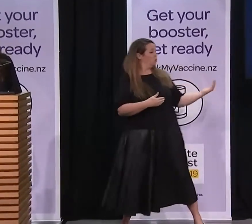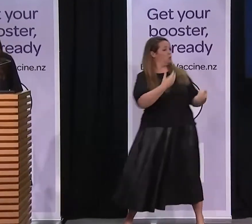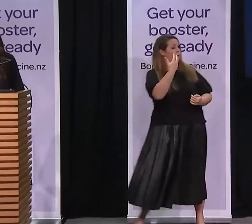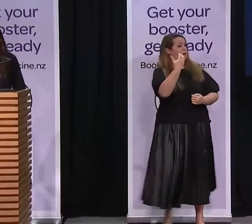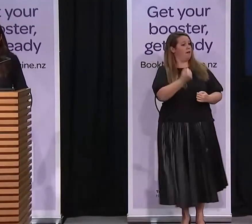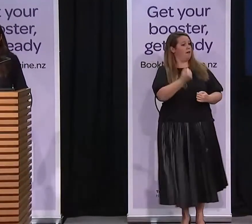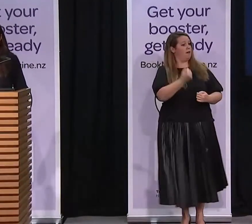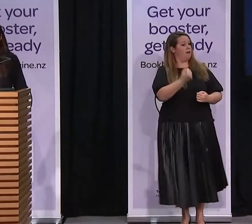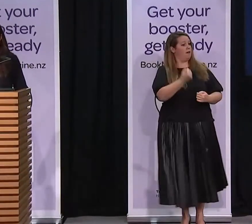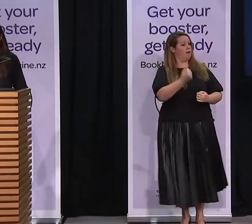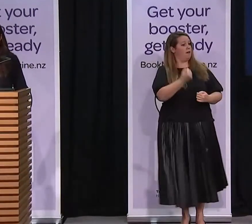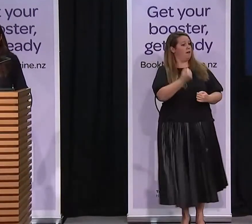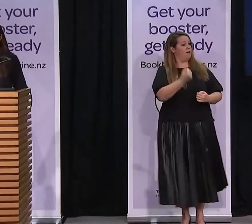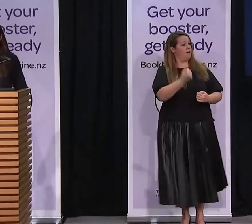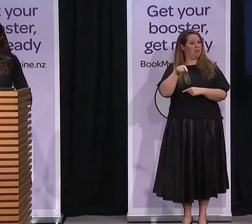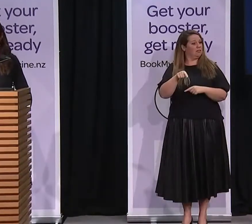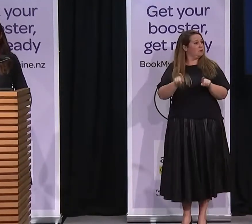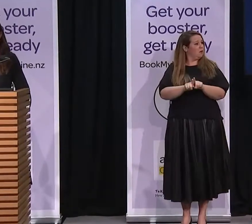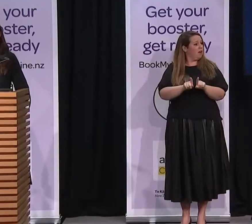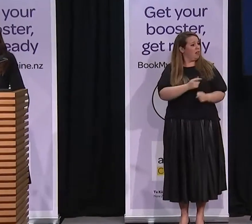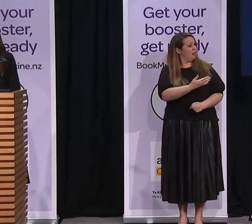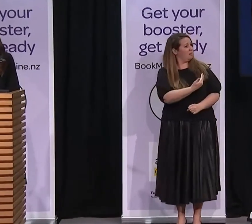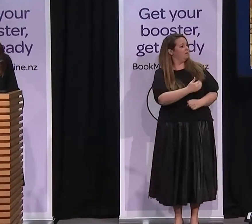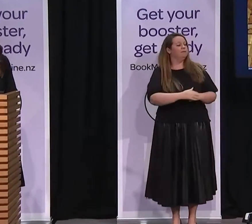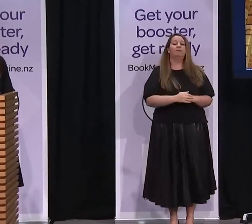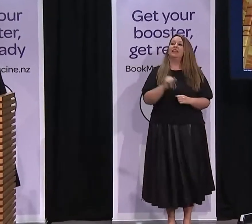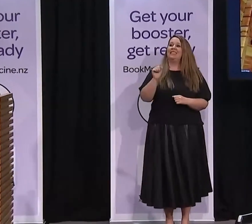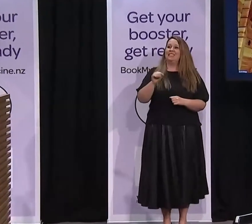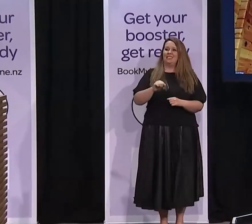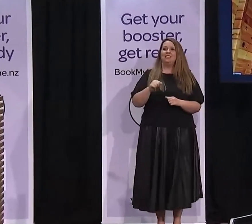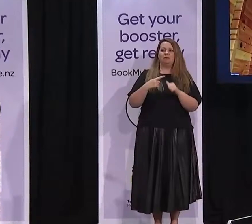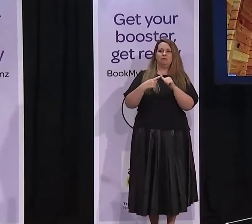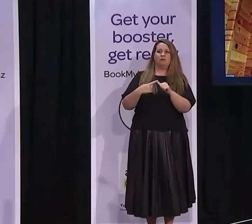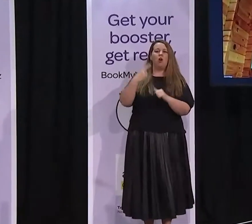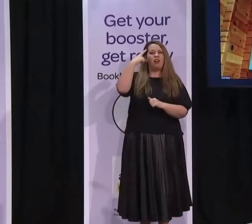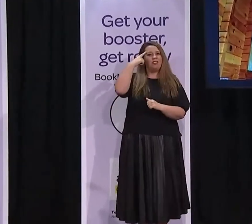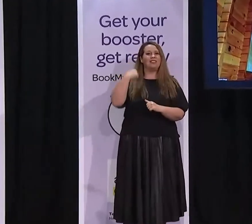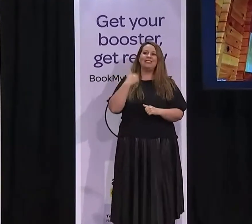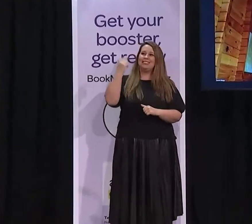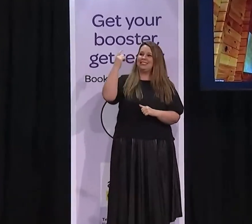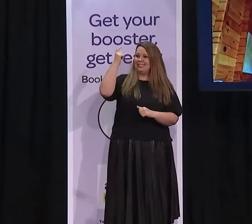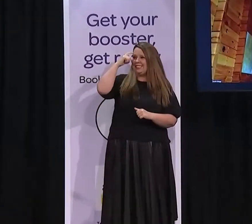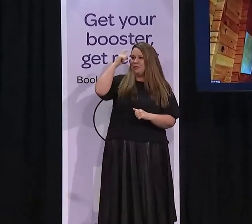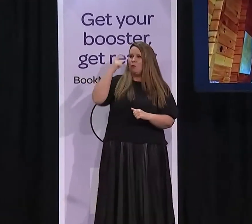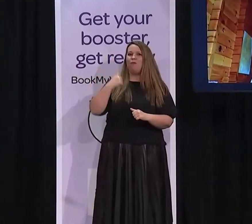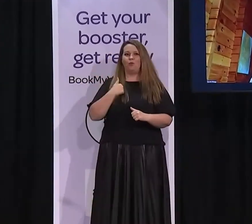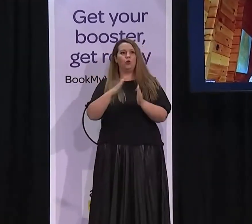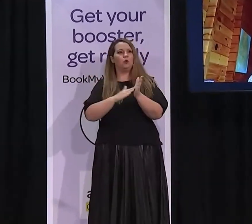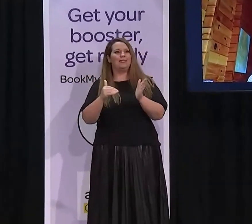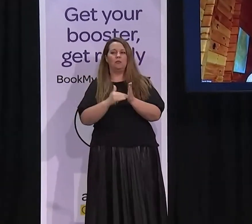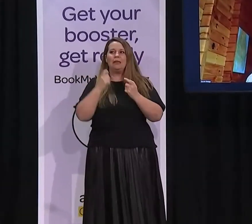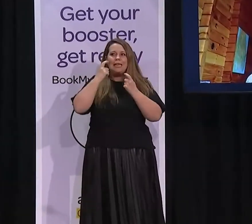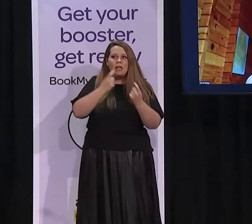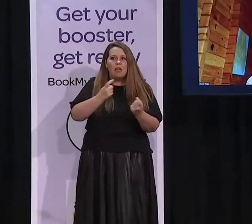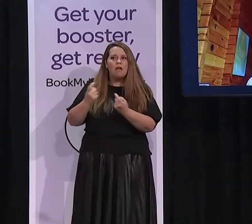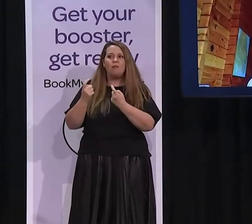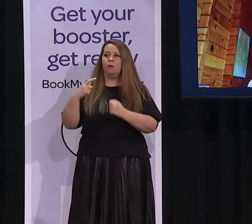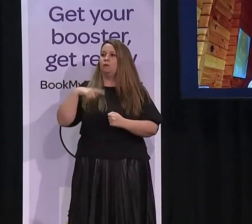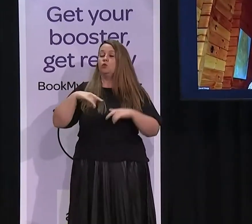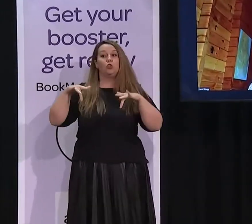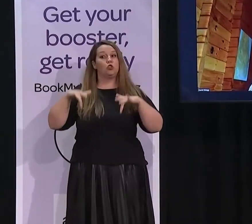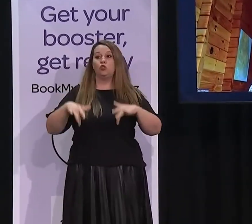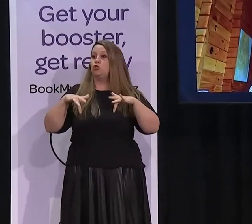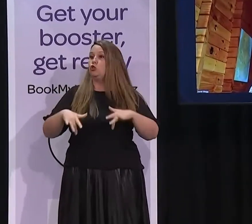Minister. Yes, I think it is sensible for us to be quite cautious at the moment because we haven't reached the